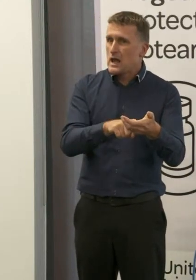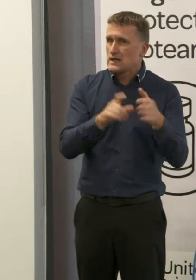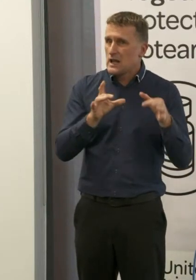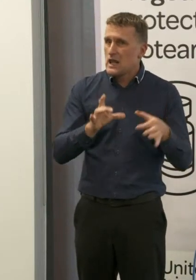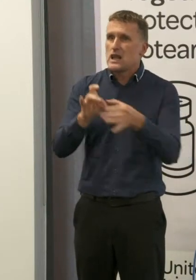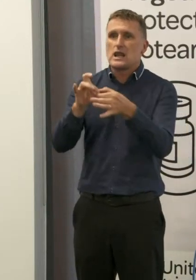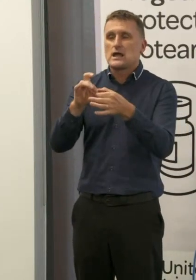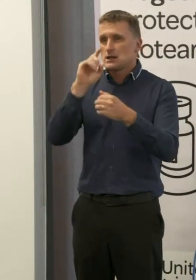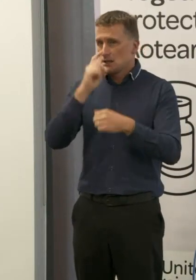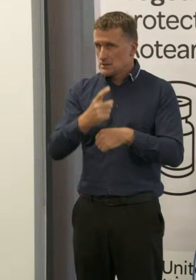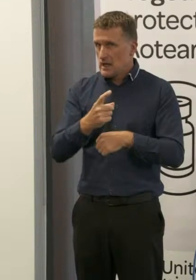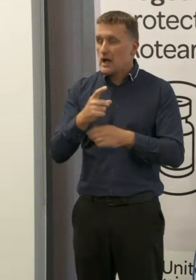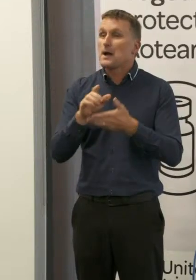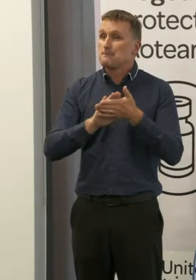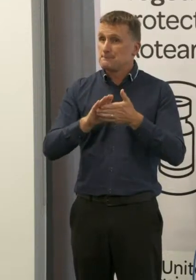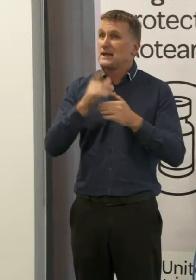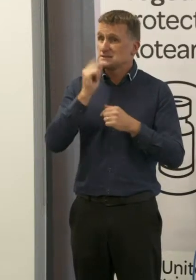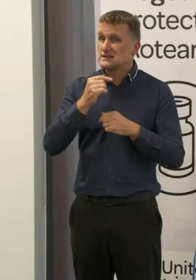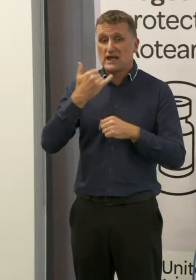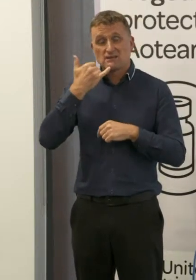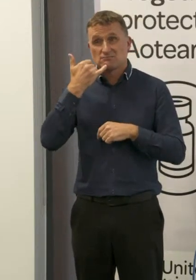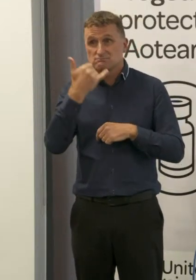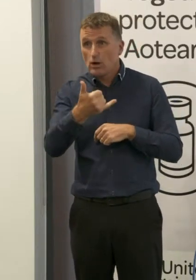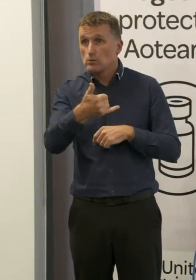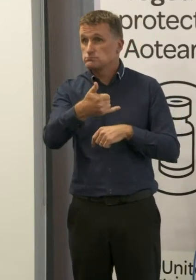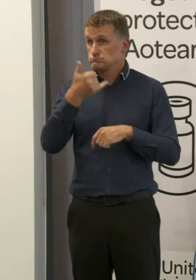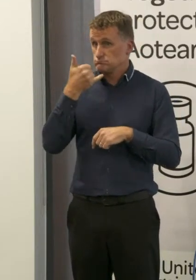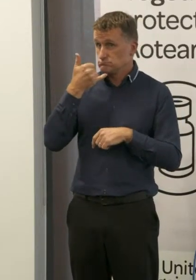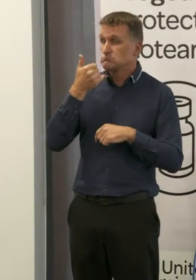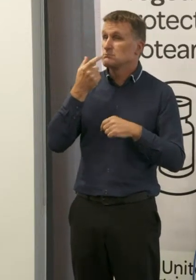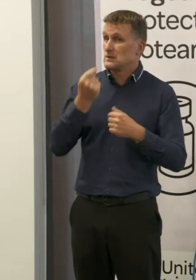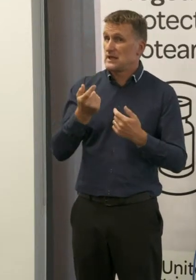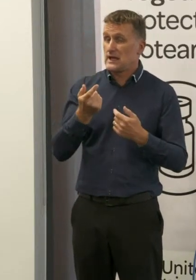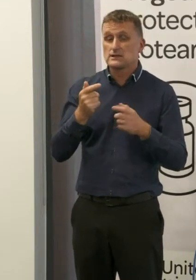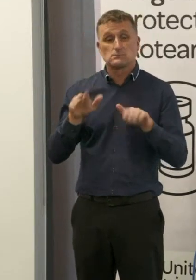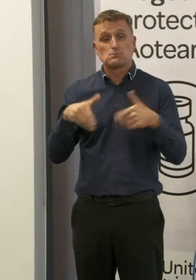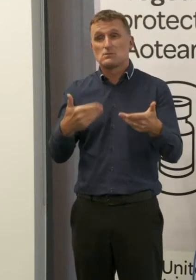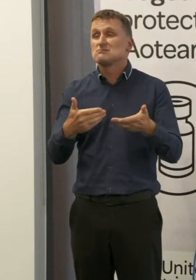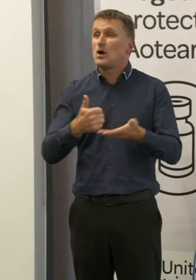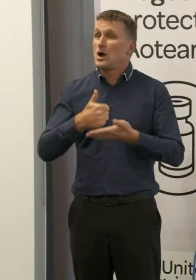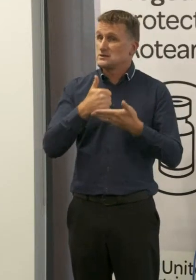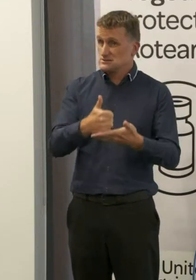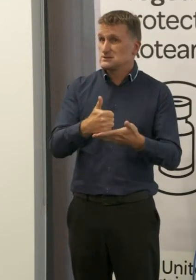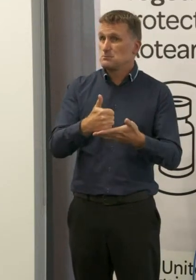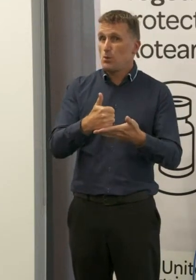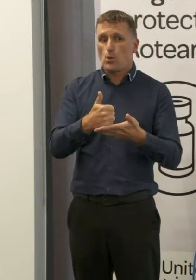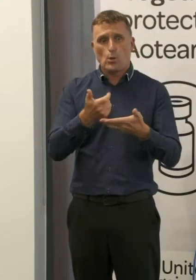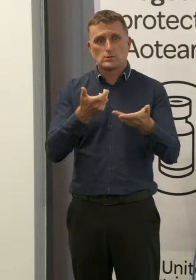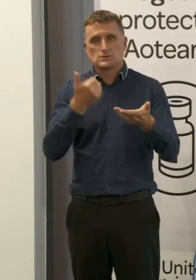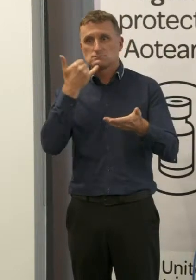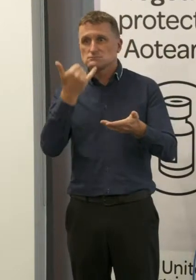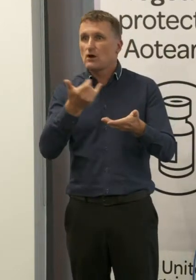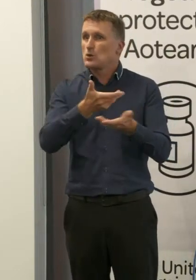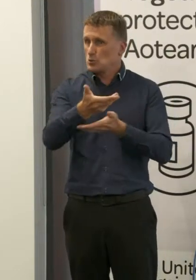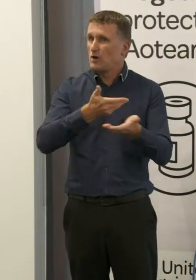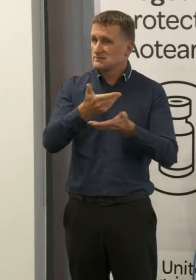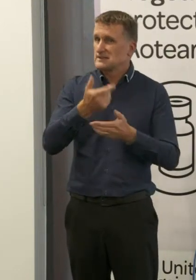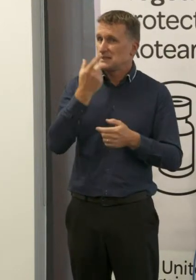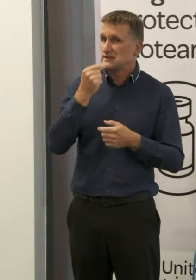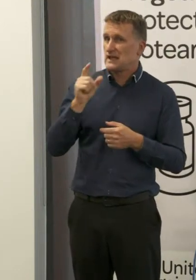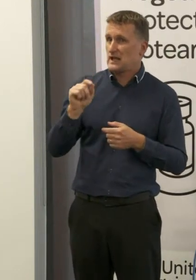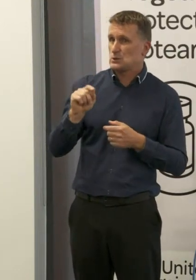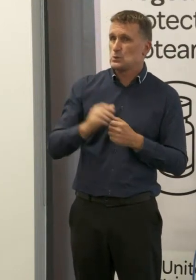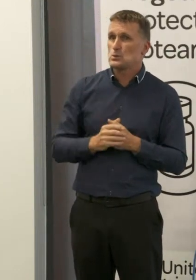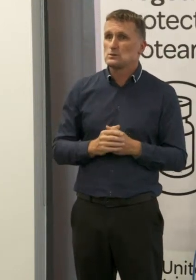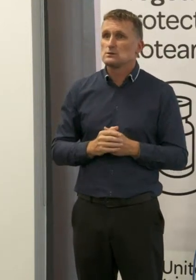telephone capacity to actually provide you with the support that you need via a telephone instead. And behind all